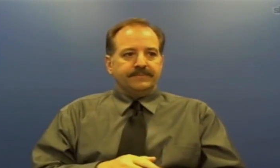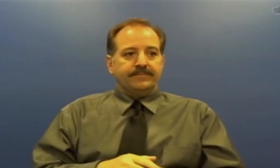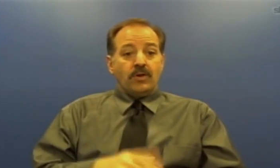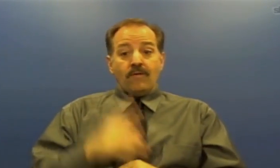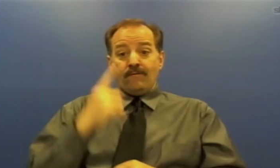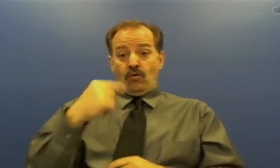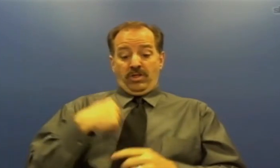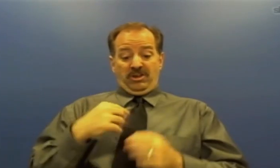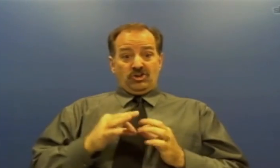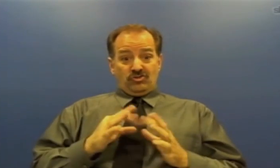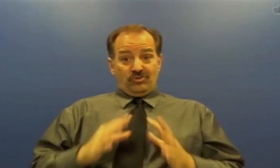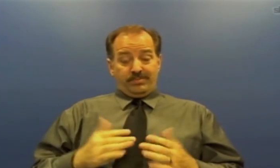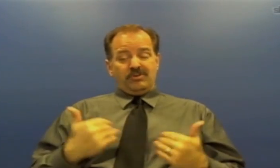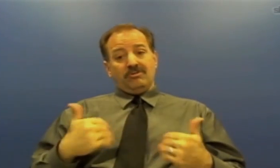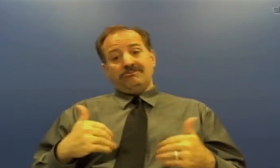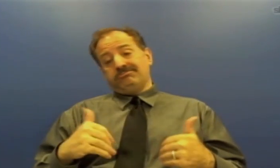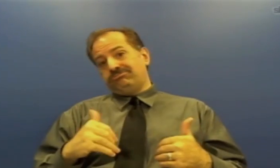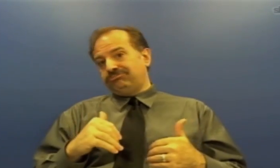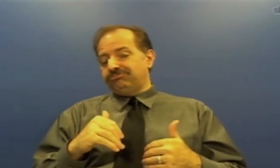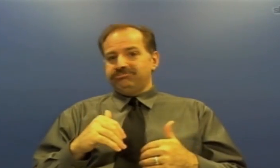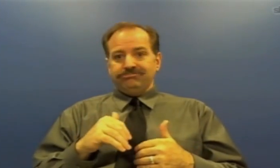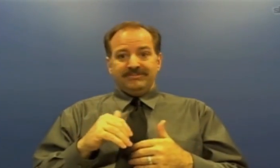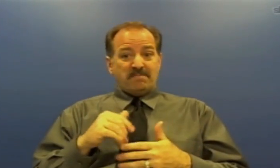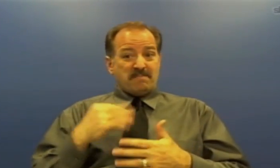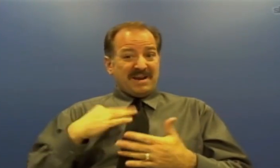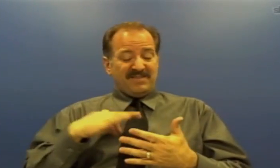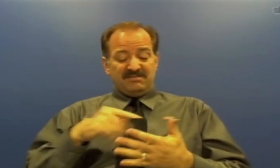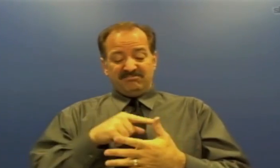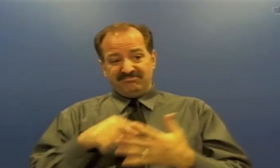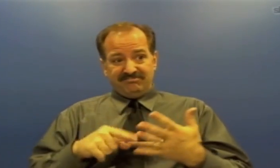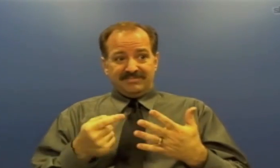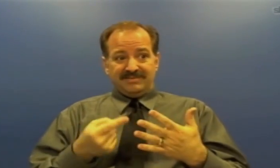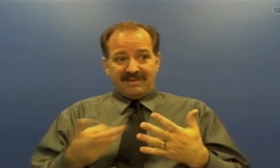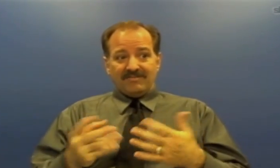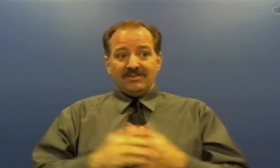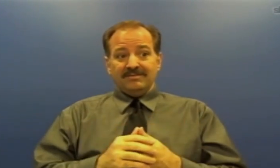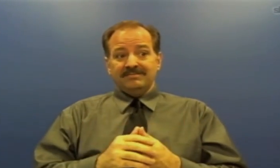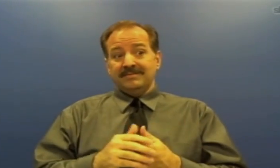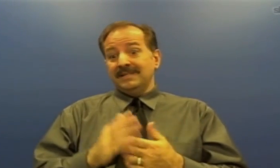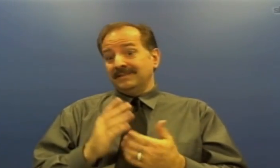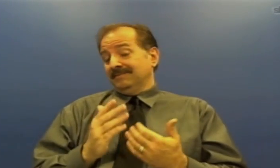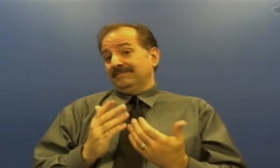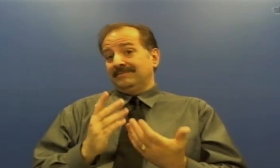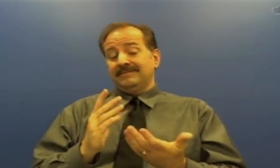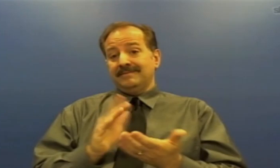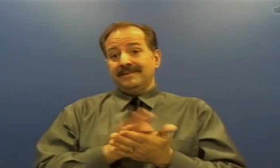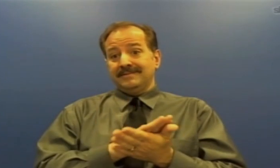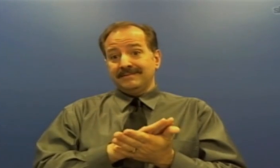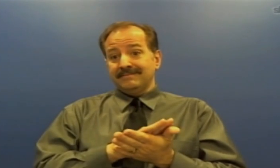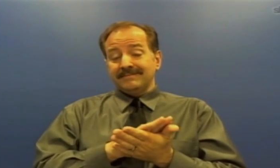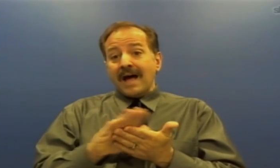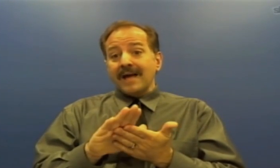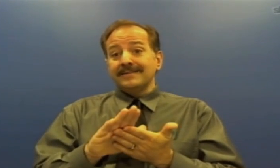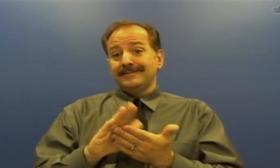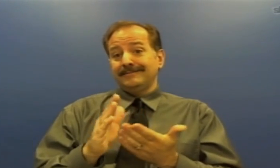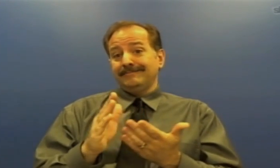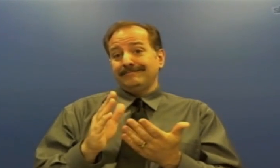It provides very quick and effective interpreting response time. So these are the advantages that I see through using